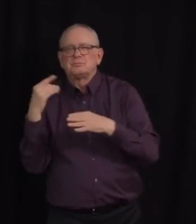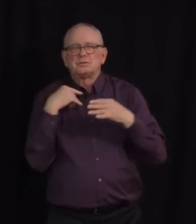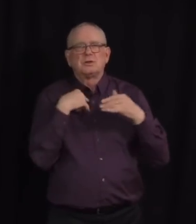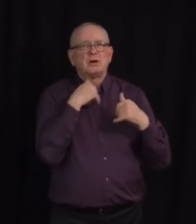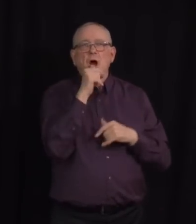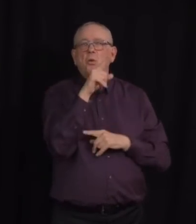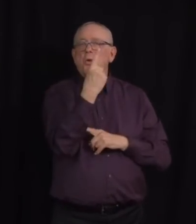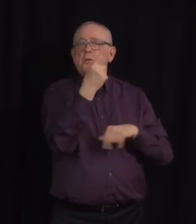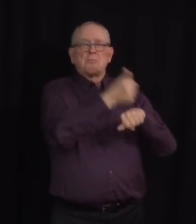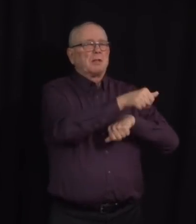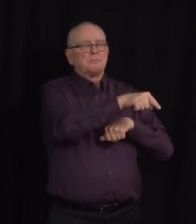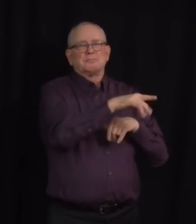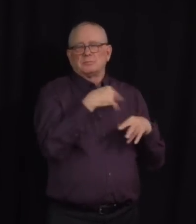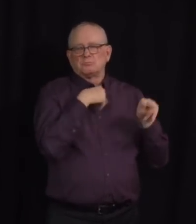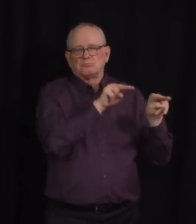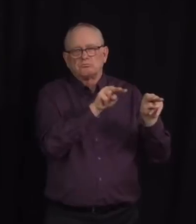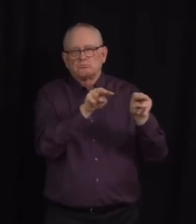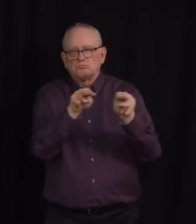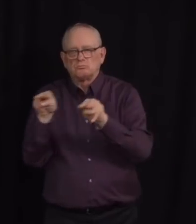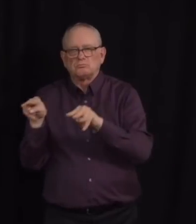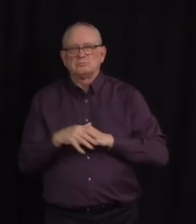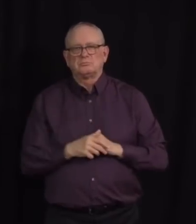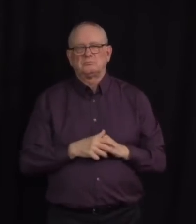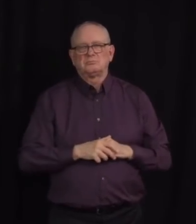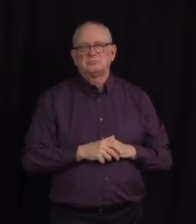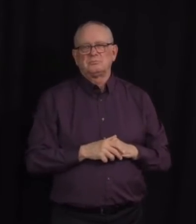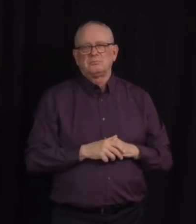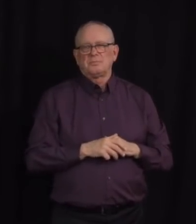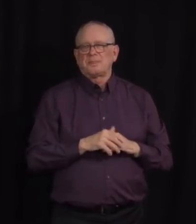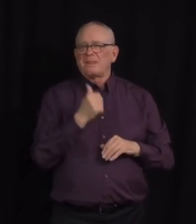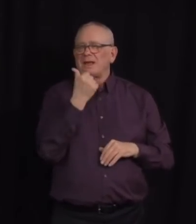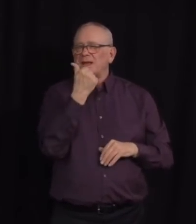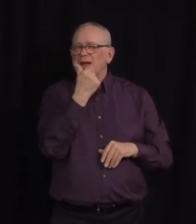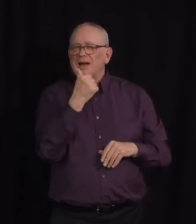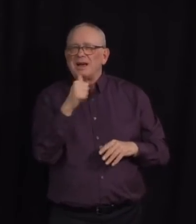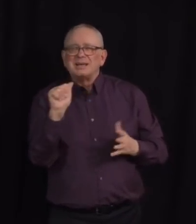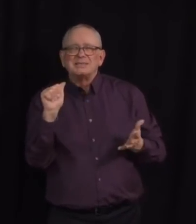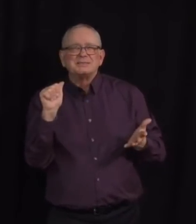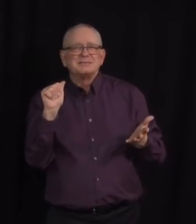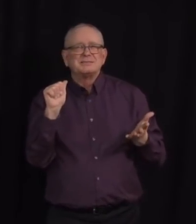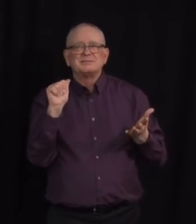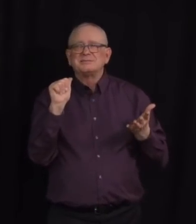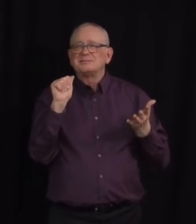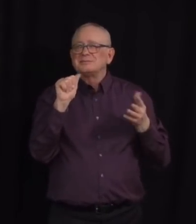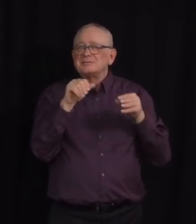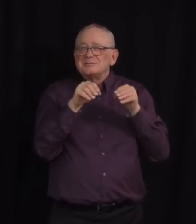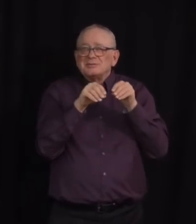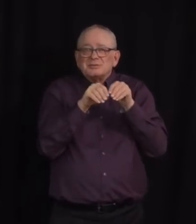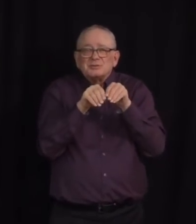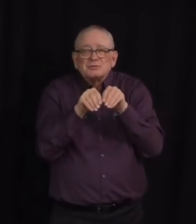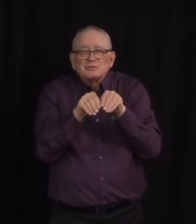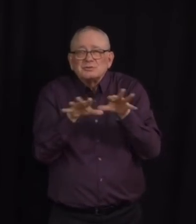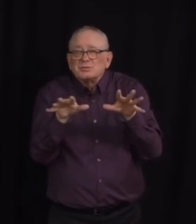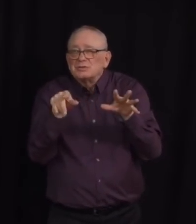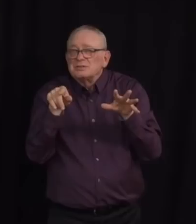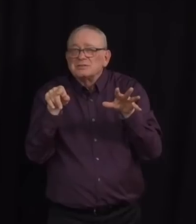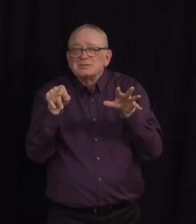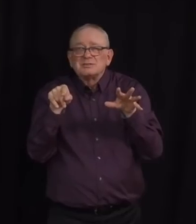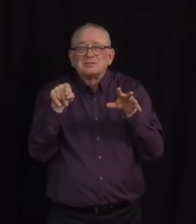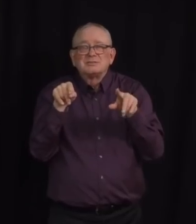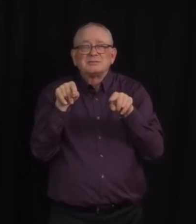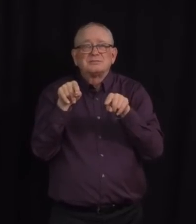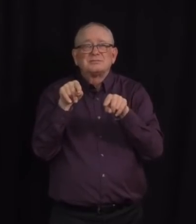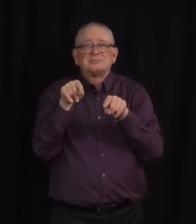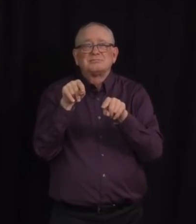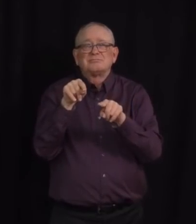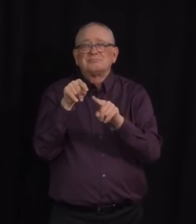is that the impact of any particular single outbreak can be contained if